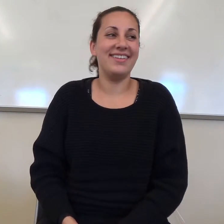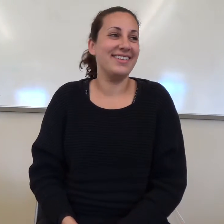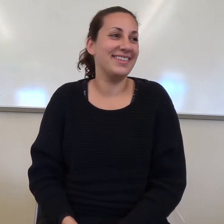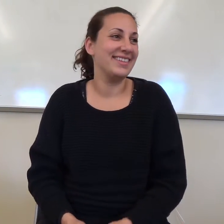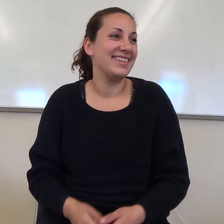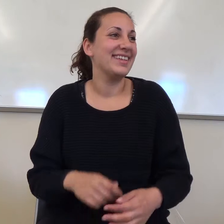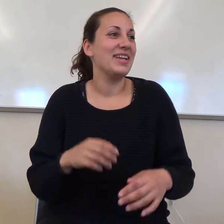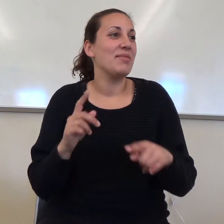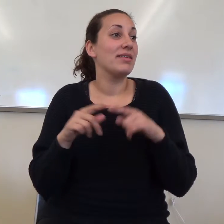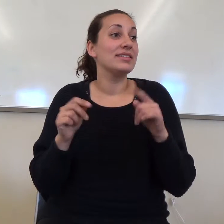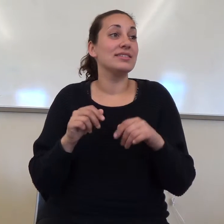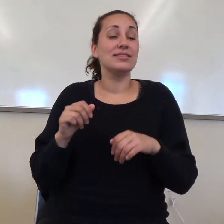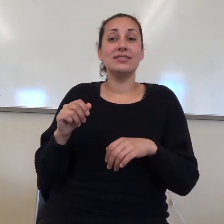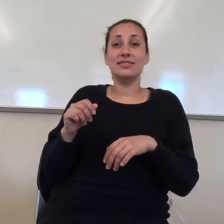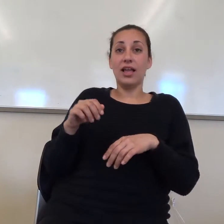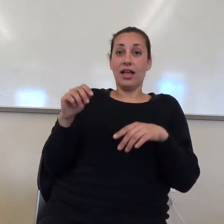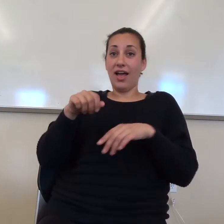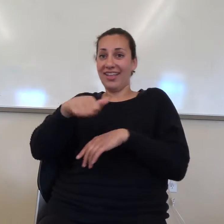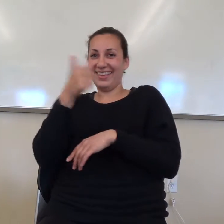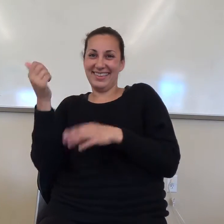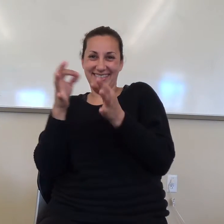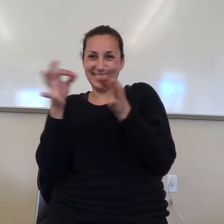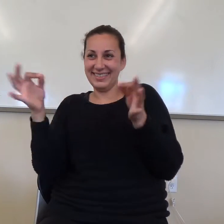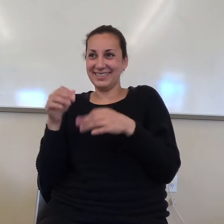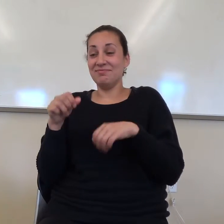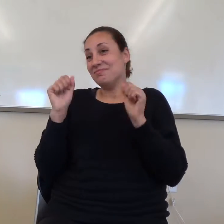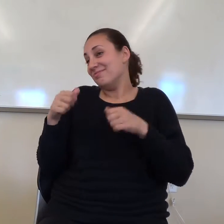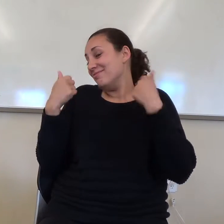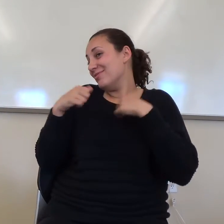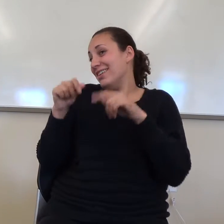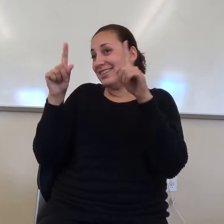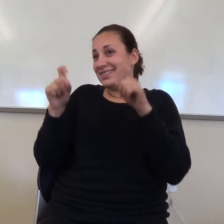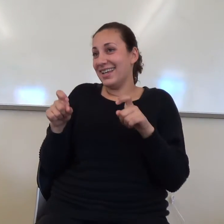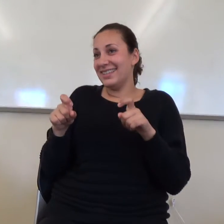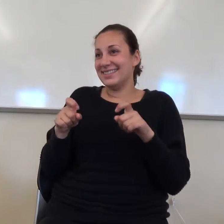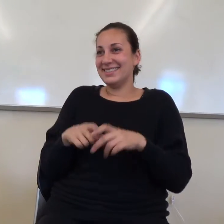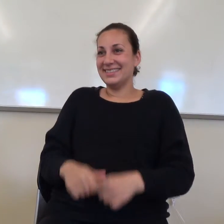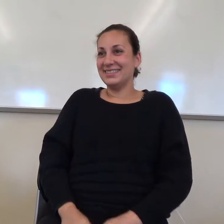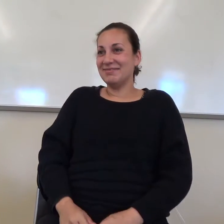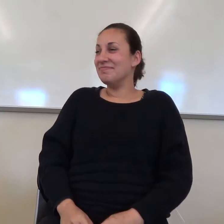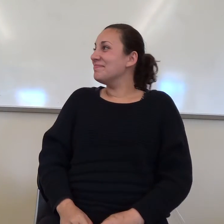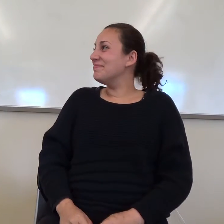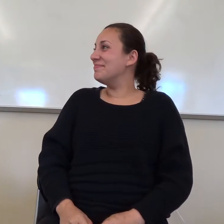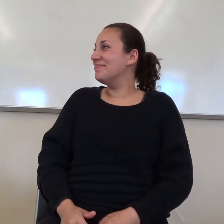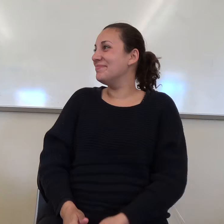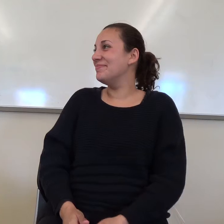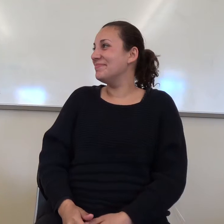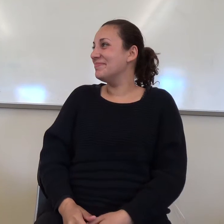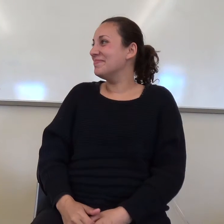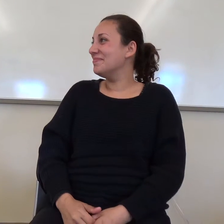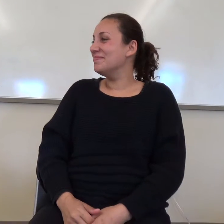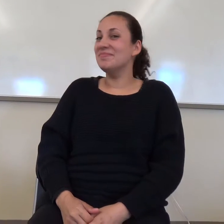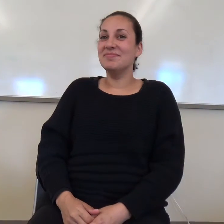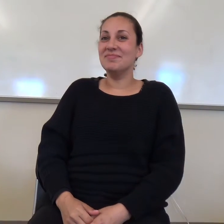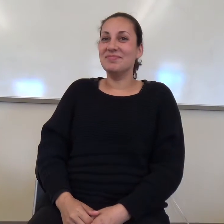test any other sentence. Here's what you could do. Okay, if you really object to